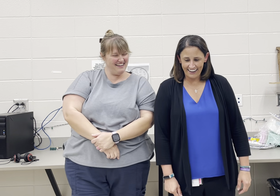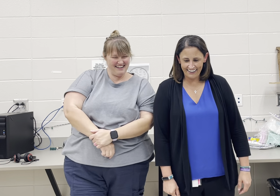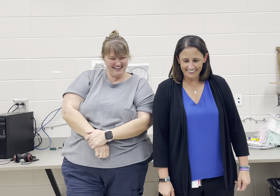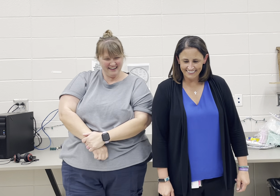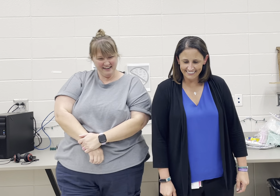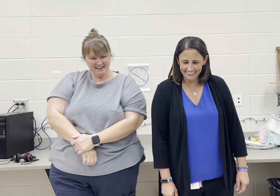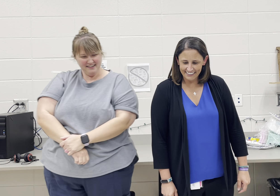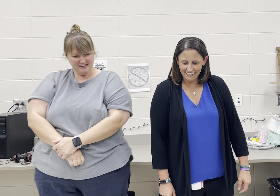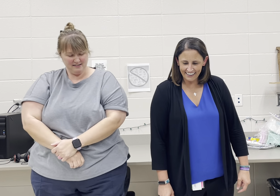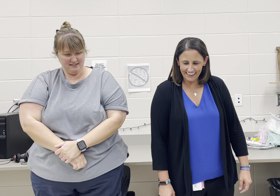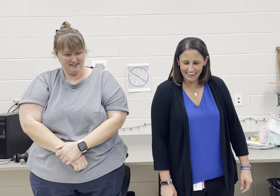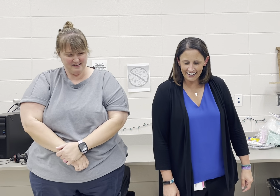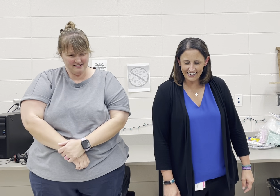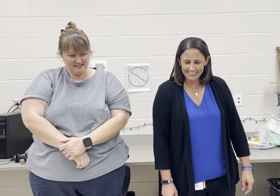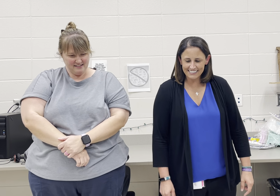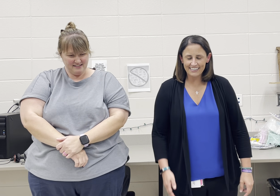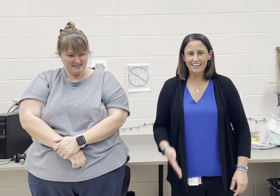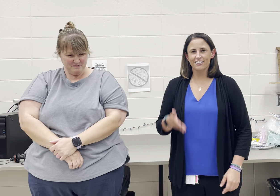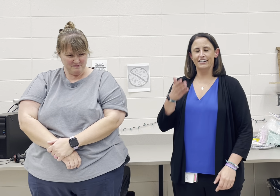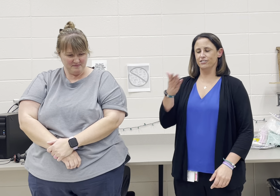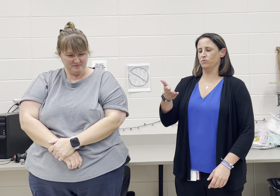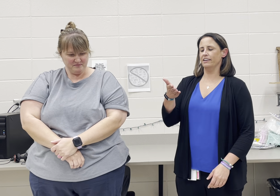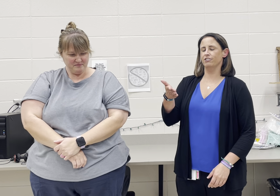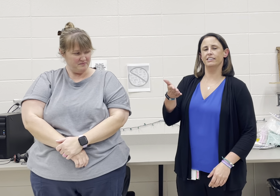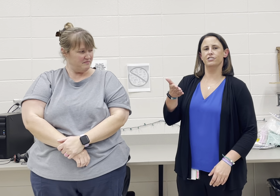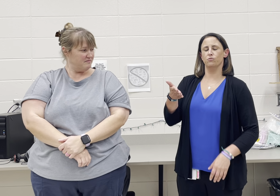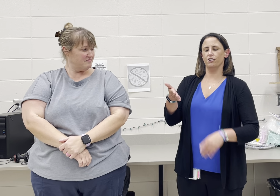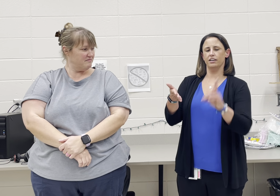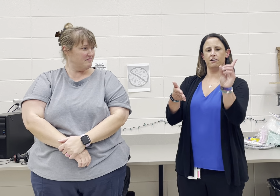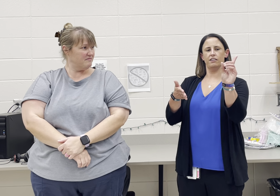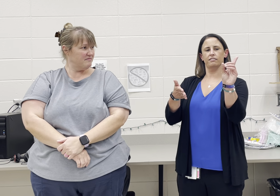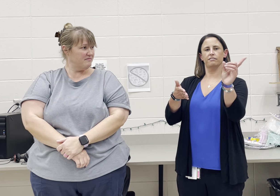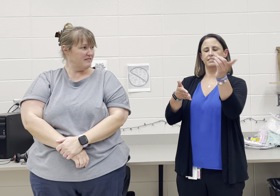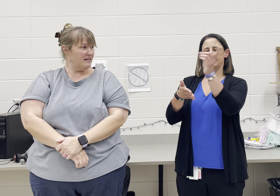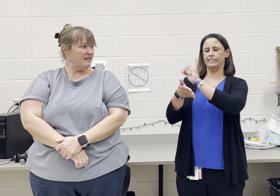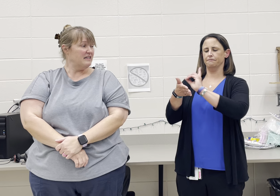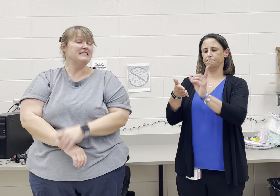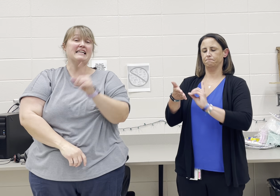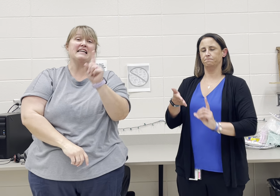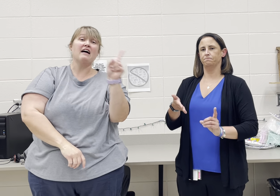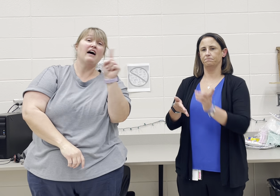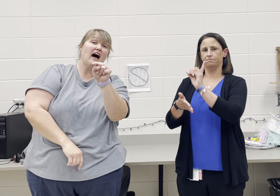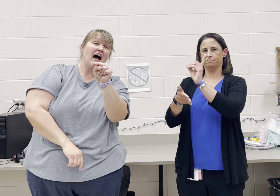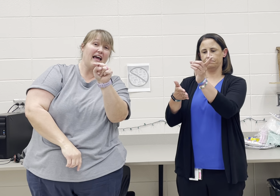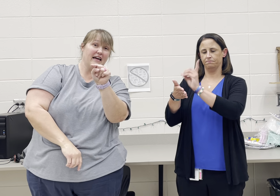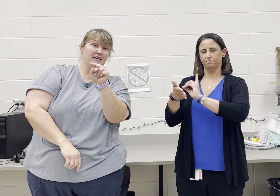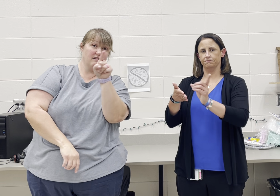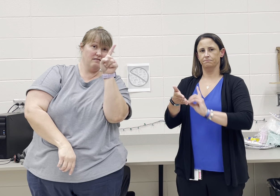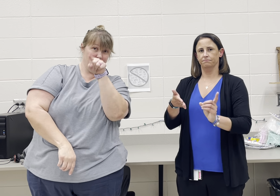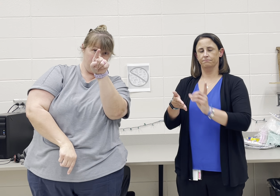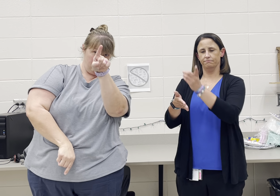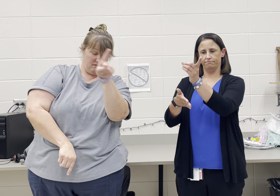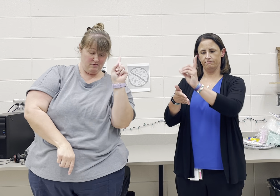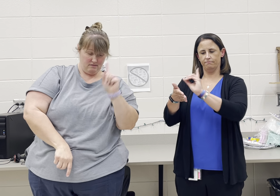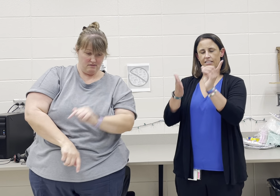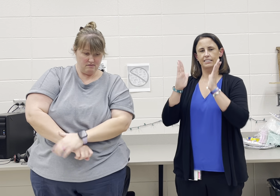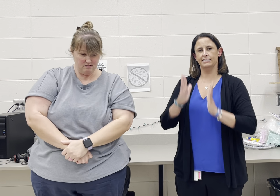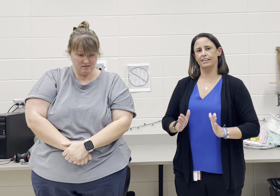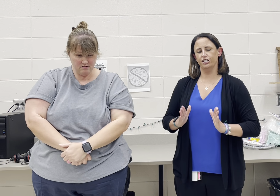Okay. Designer. Here's whatever it is you're working on. D. D, not I. Designer.